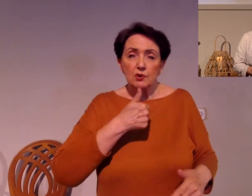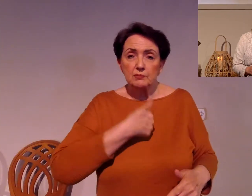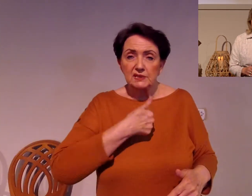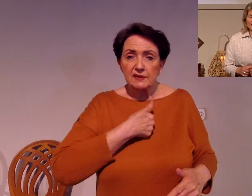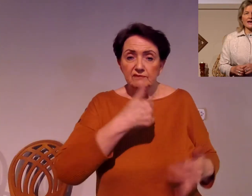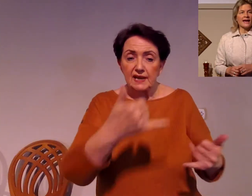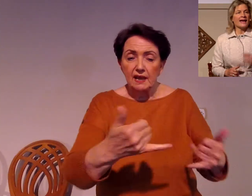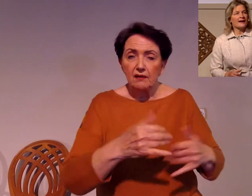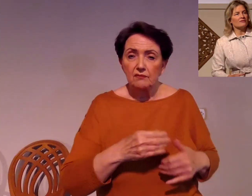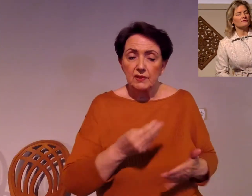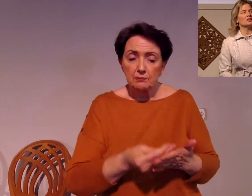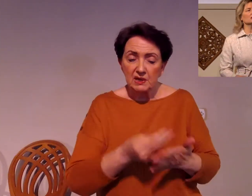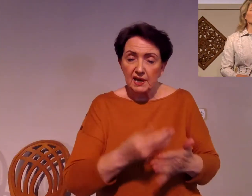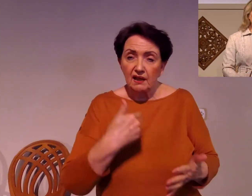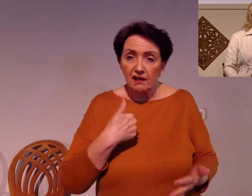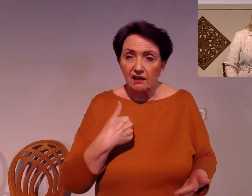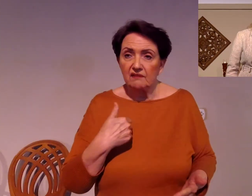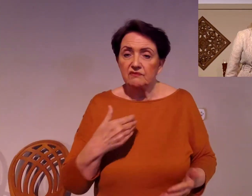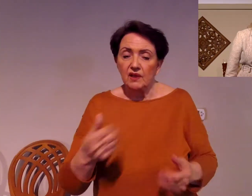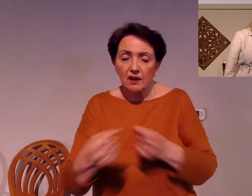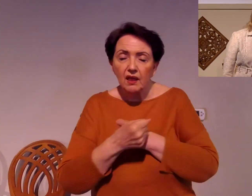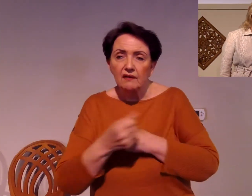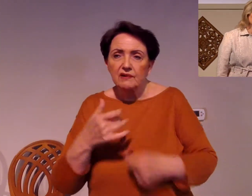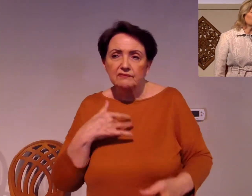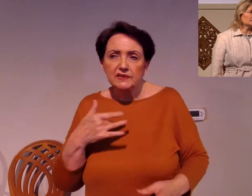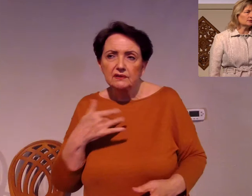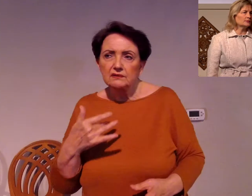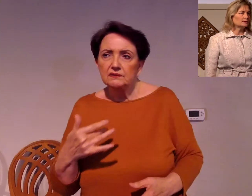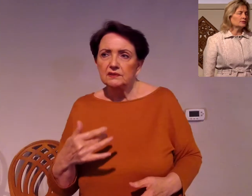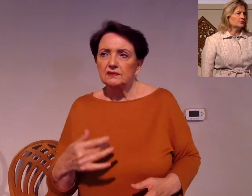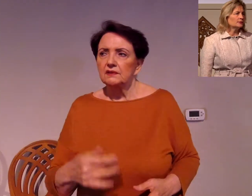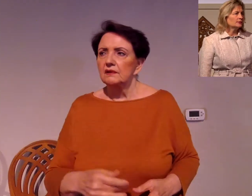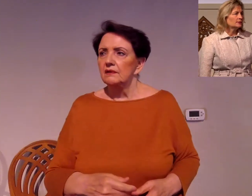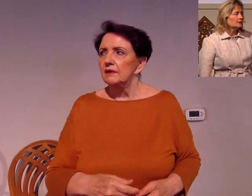right? The money I have, the love you feel.